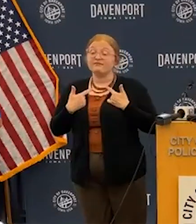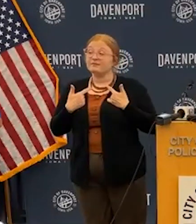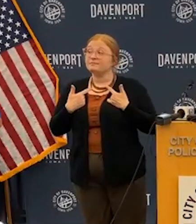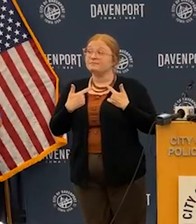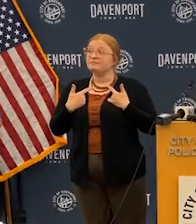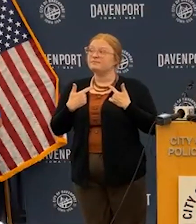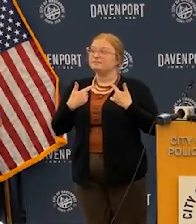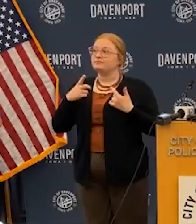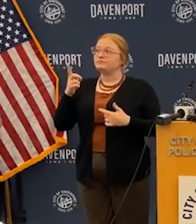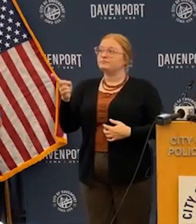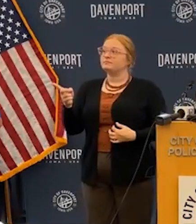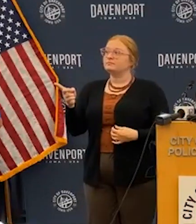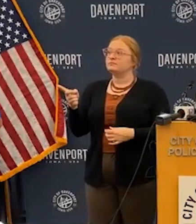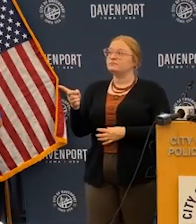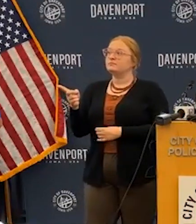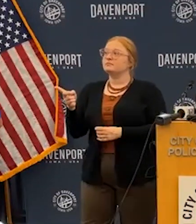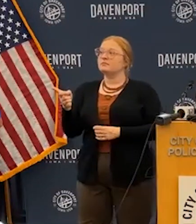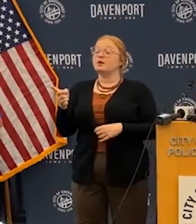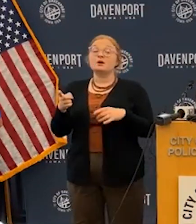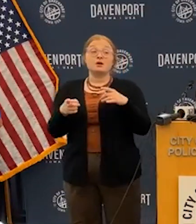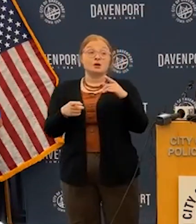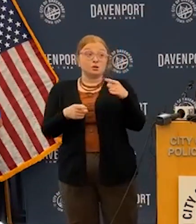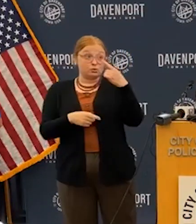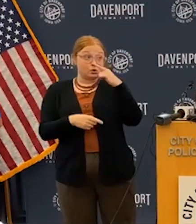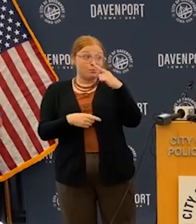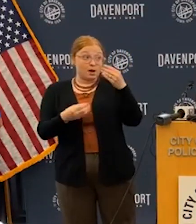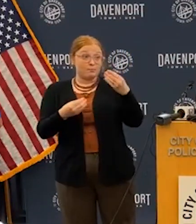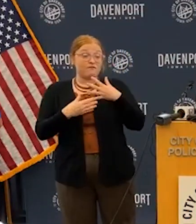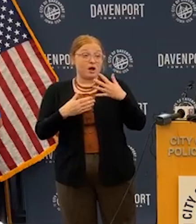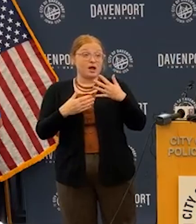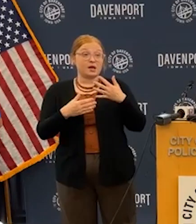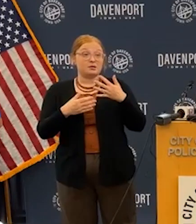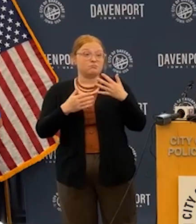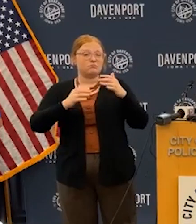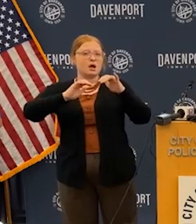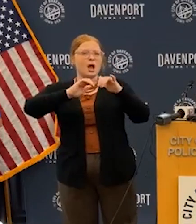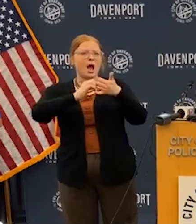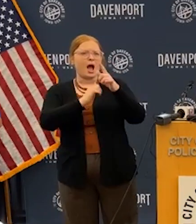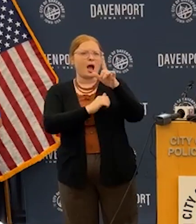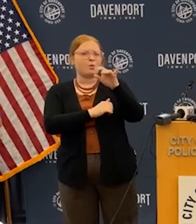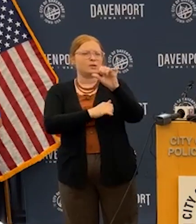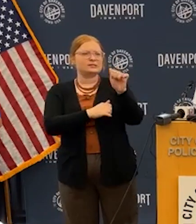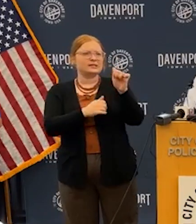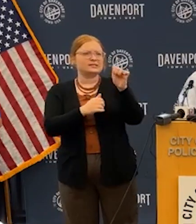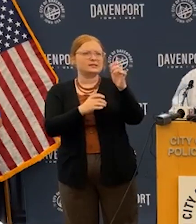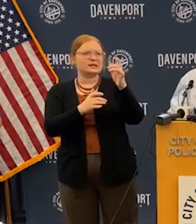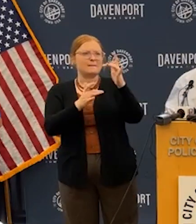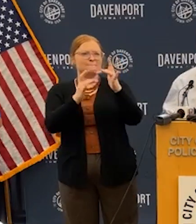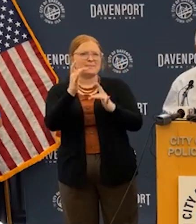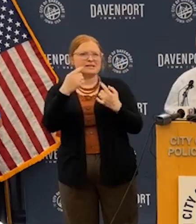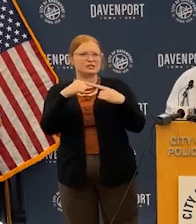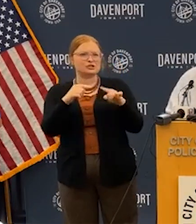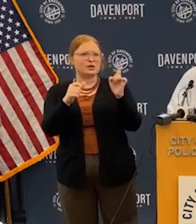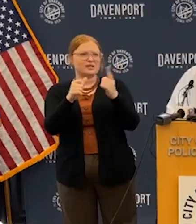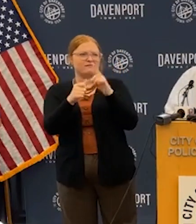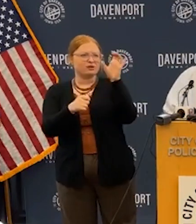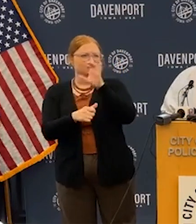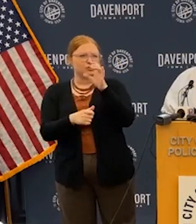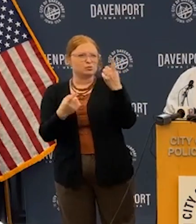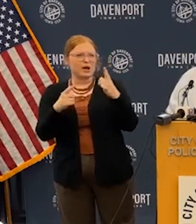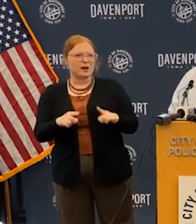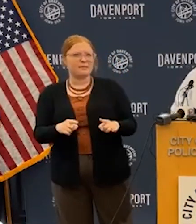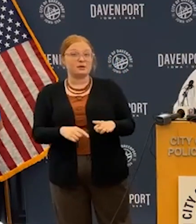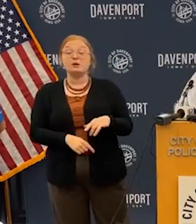Lisa, how Lisa was missed in the first search? You said that was something you were going to be looking into. Yeah, and that, absolutely. I'm as I said before, and I'm still